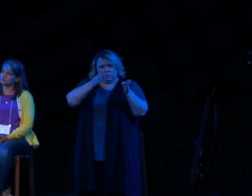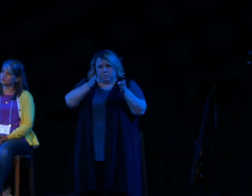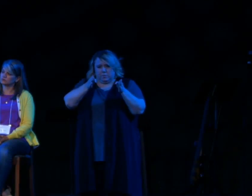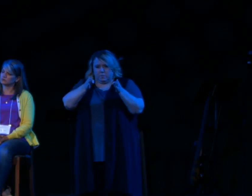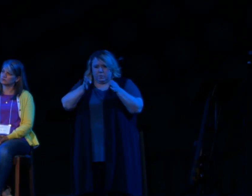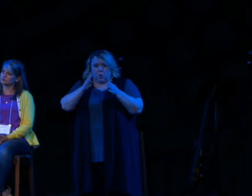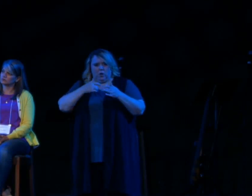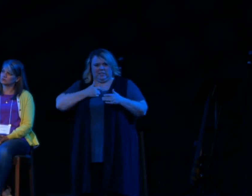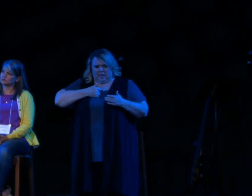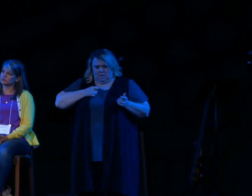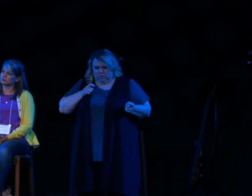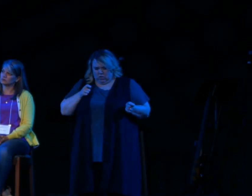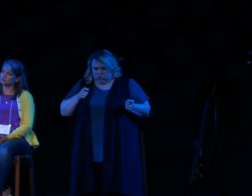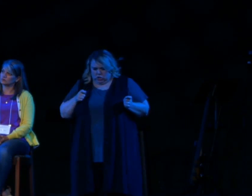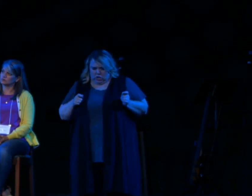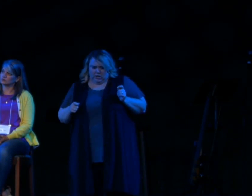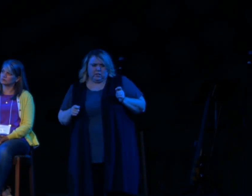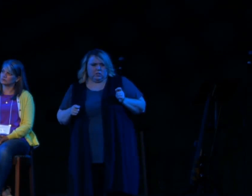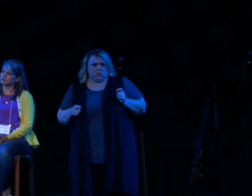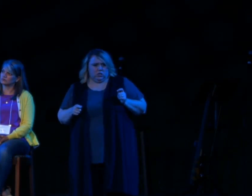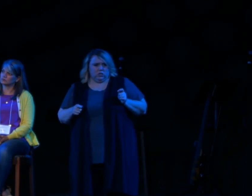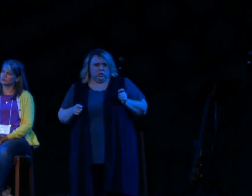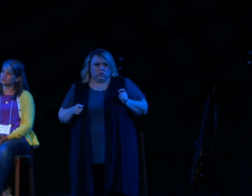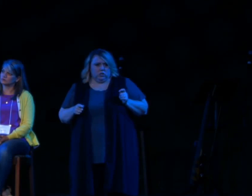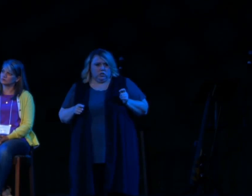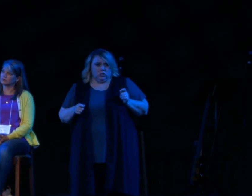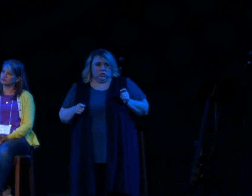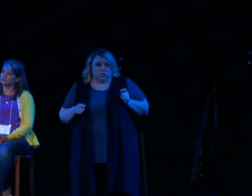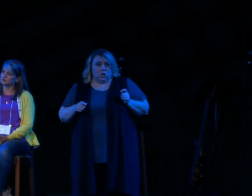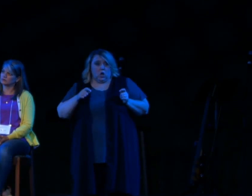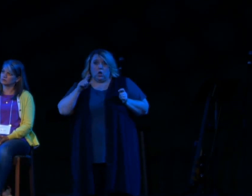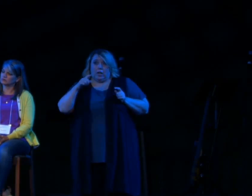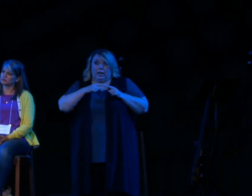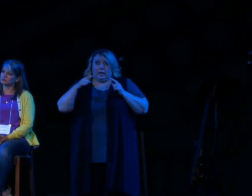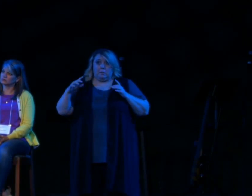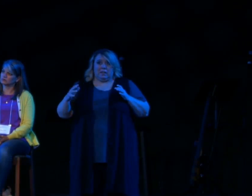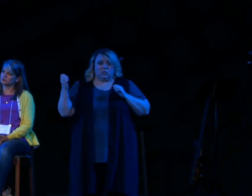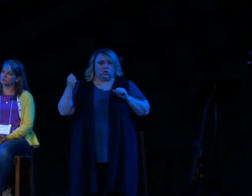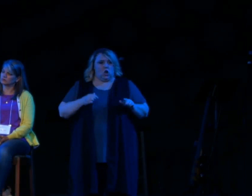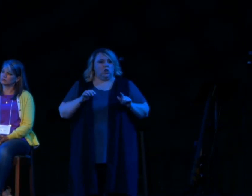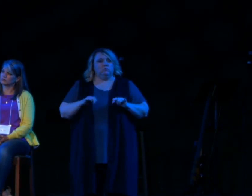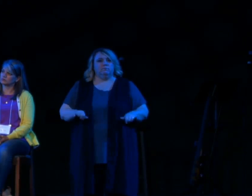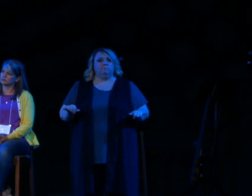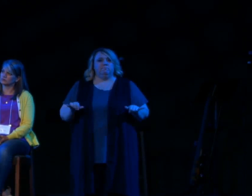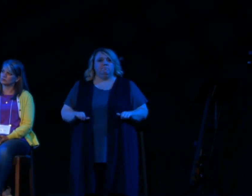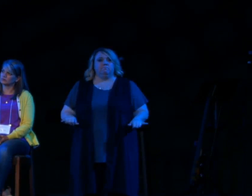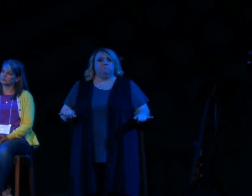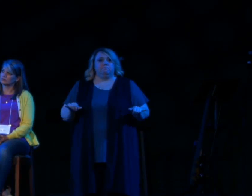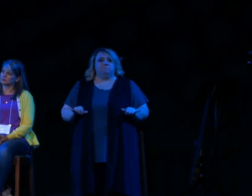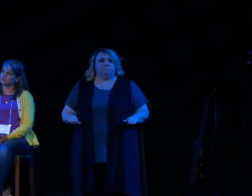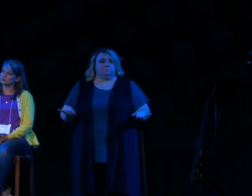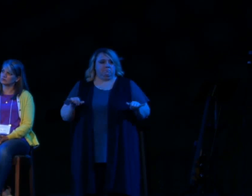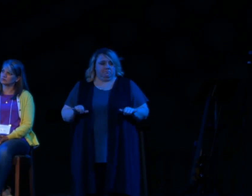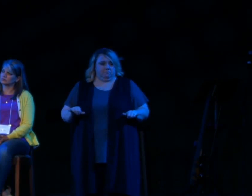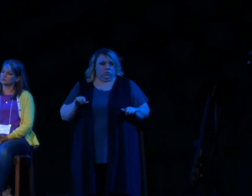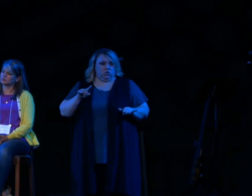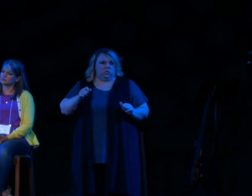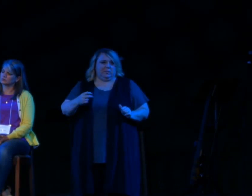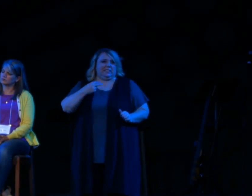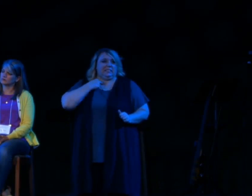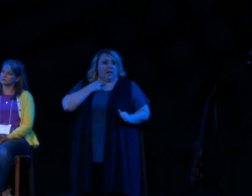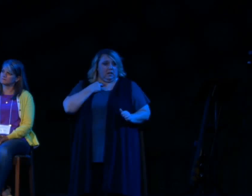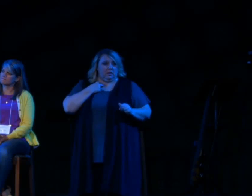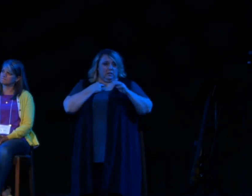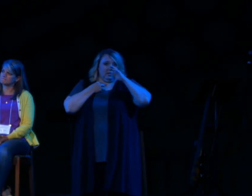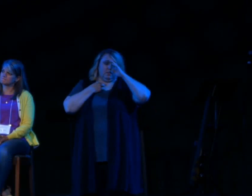yourself is your enemies are complacency, number one. That you can actually be locked in a